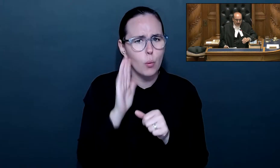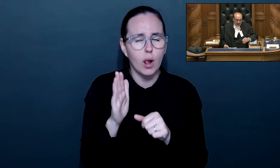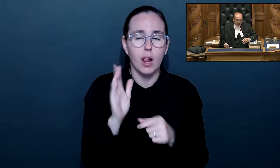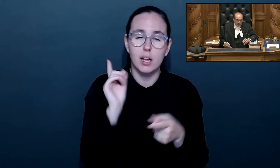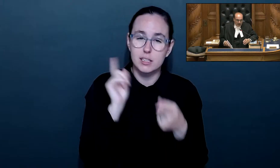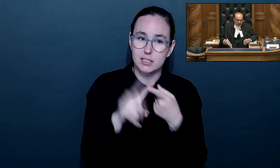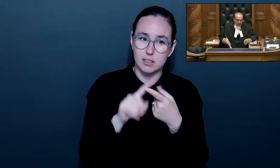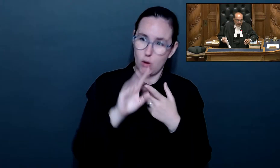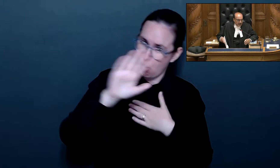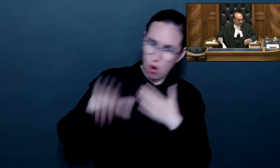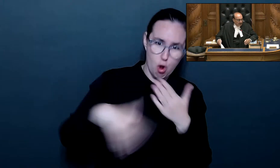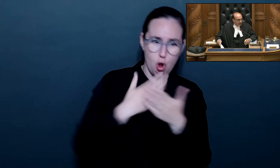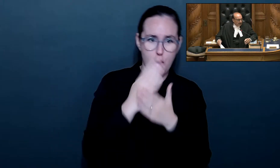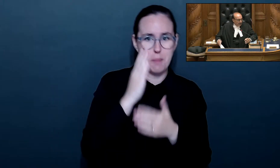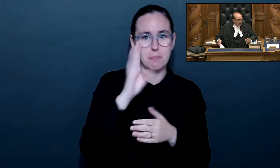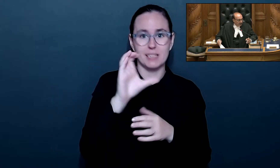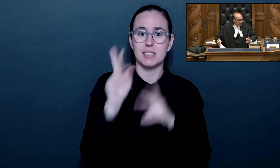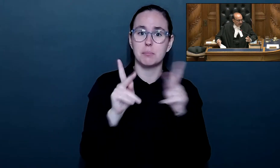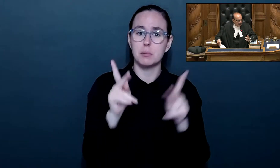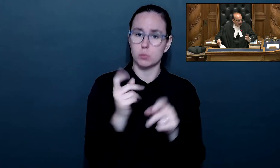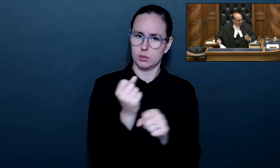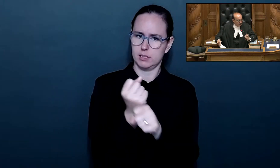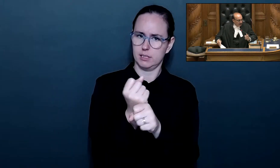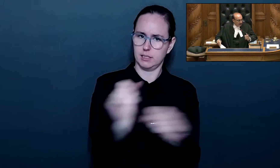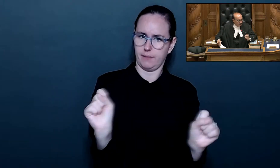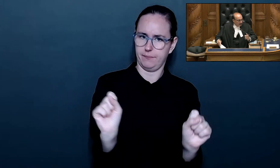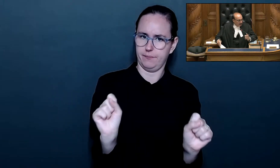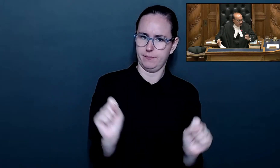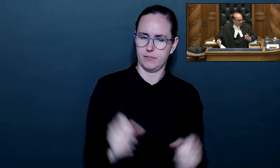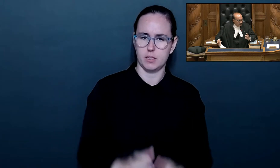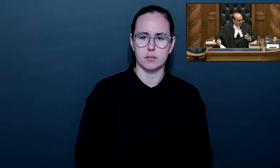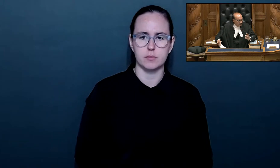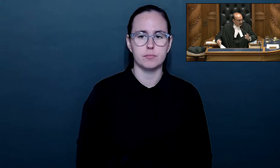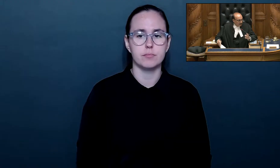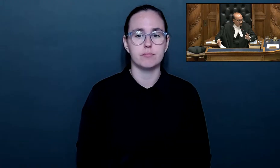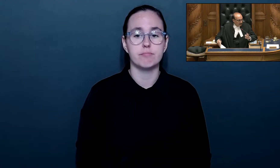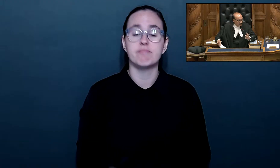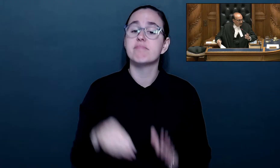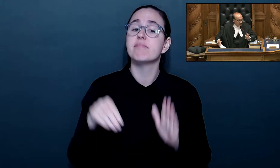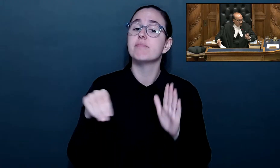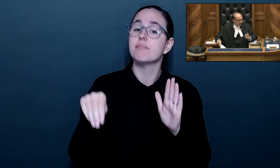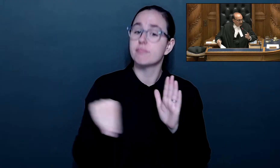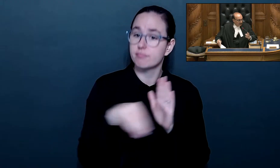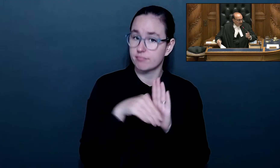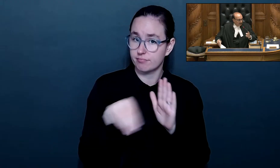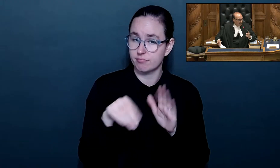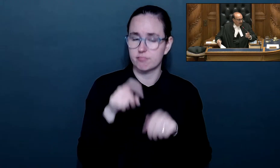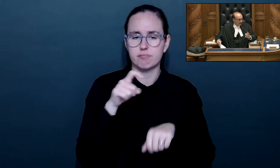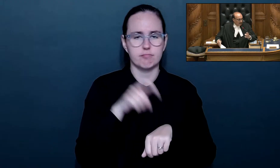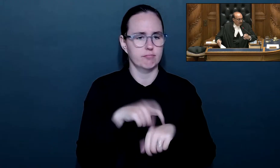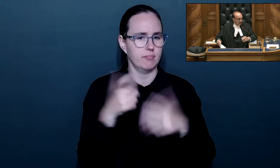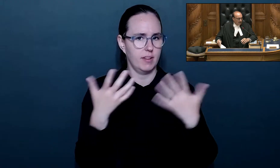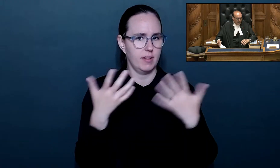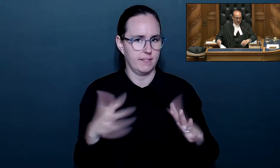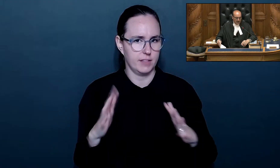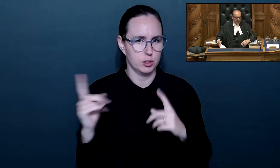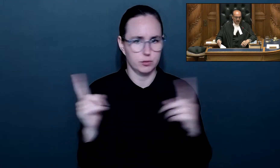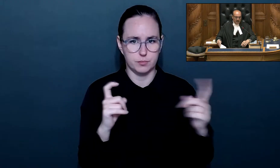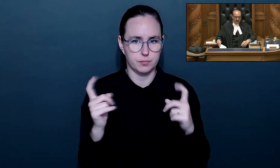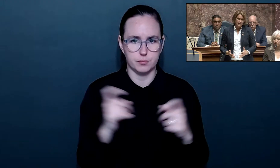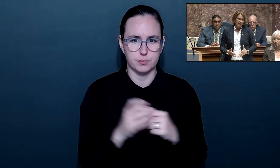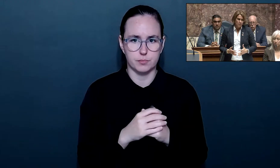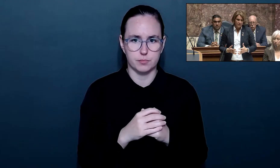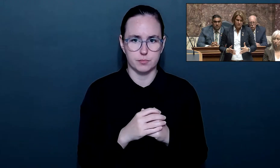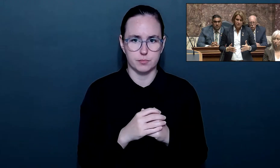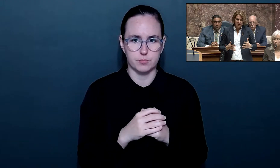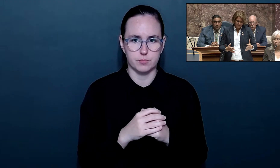The bell ends the question period. Member for Surrey Cloverdale. Speaker, I rise on a point of order. I've never in this place made a